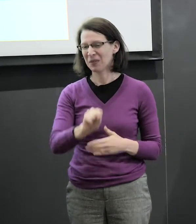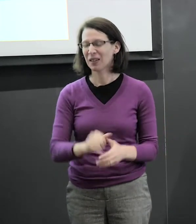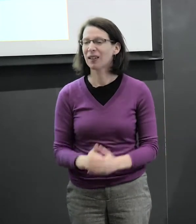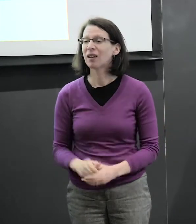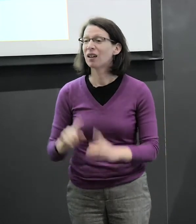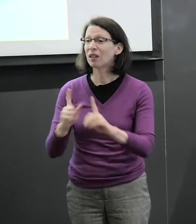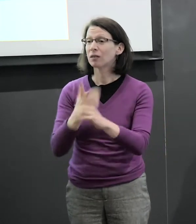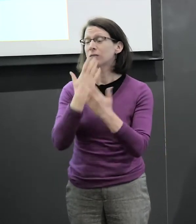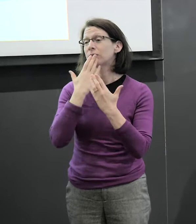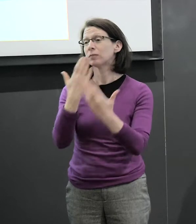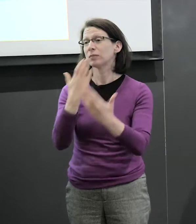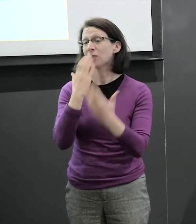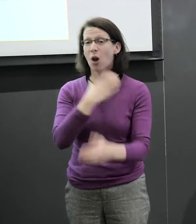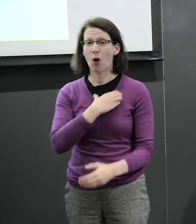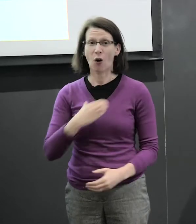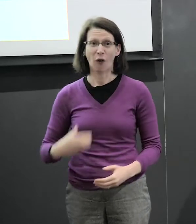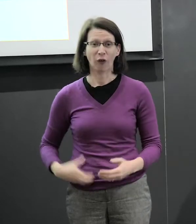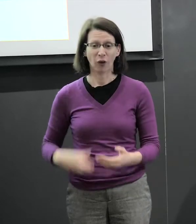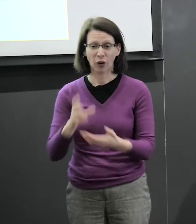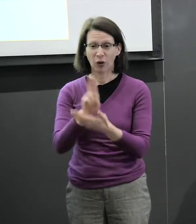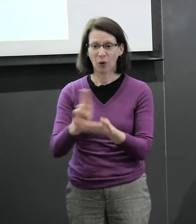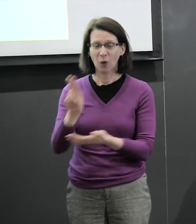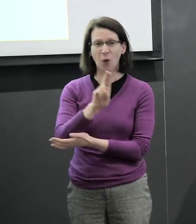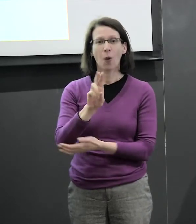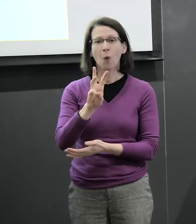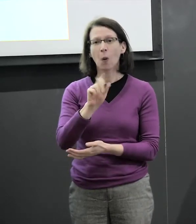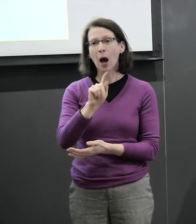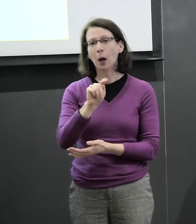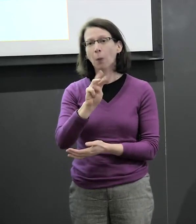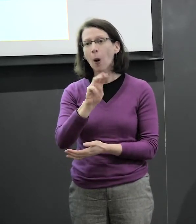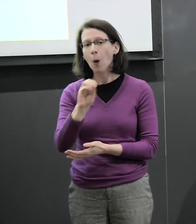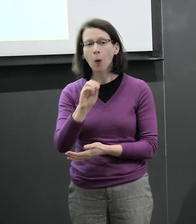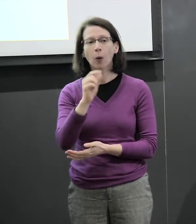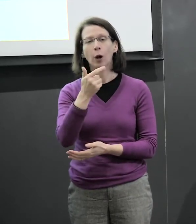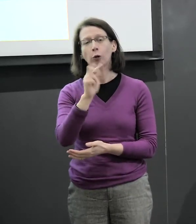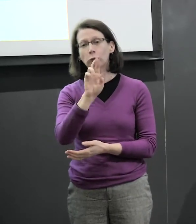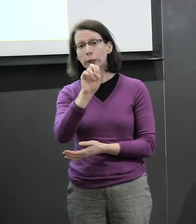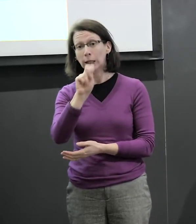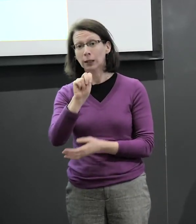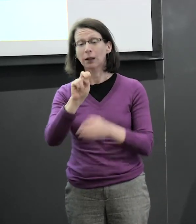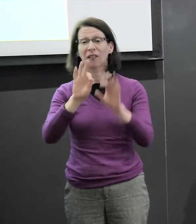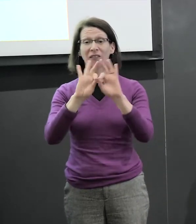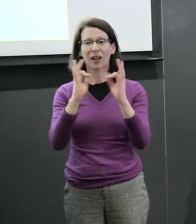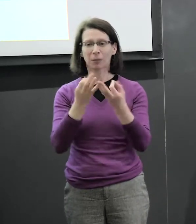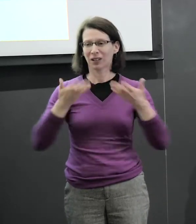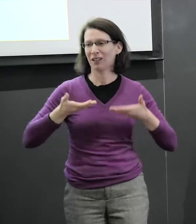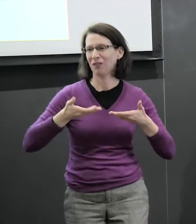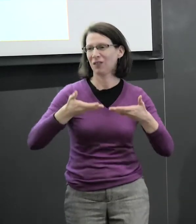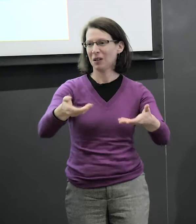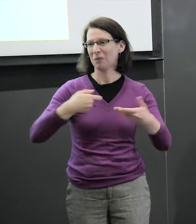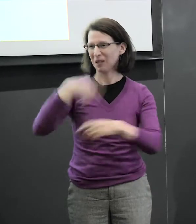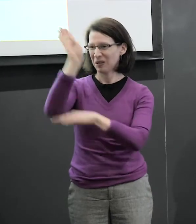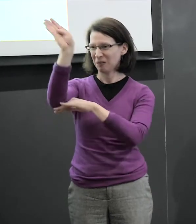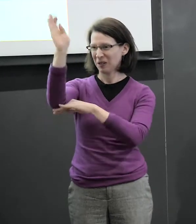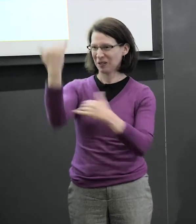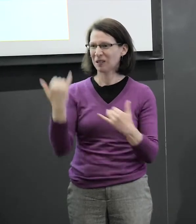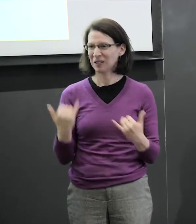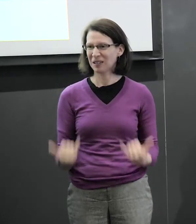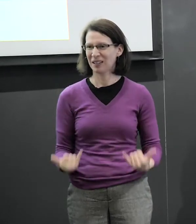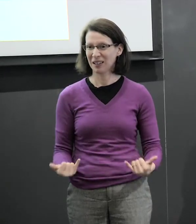by thanking Harvard University and the Whatmough and Green family for this invitation. My first academic